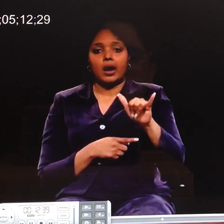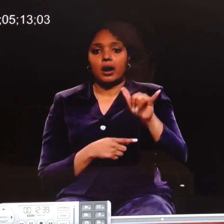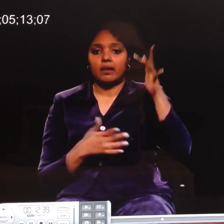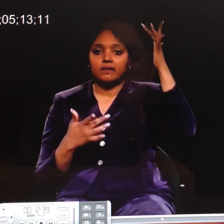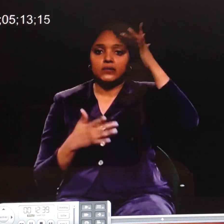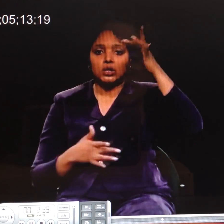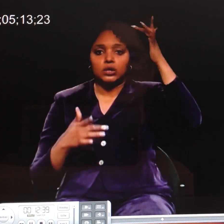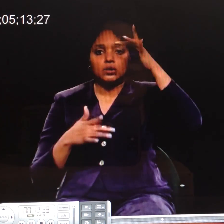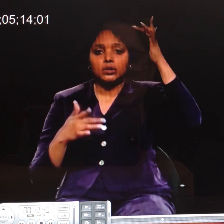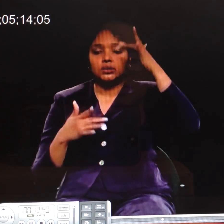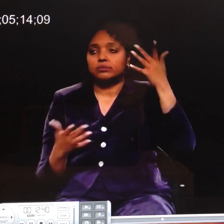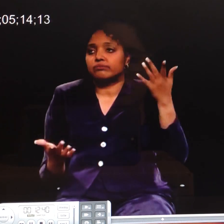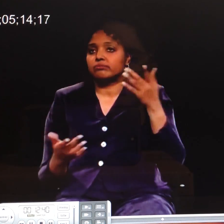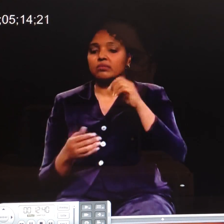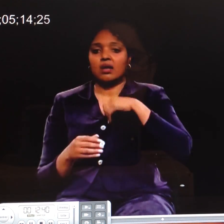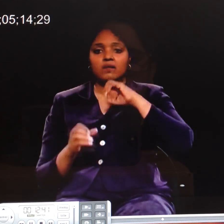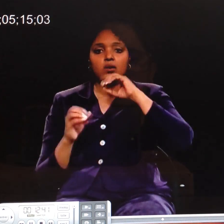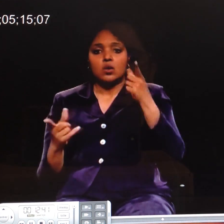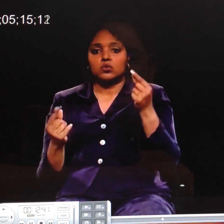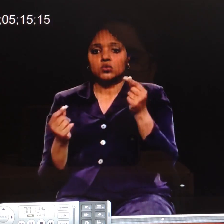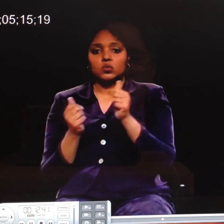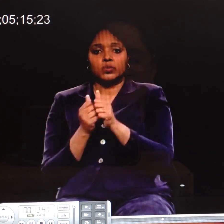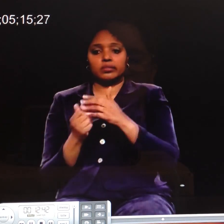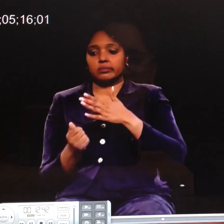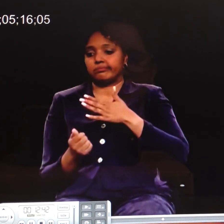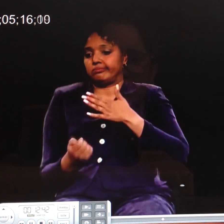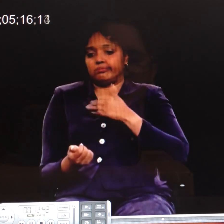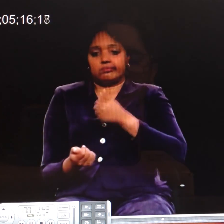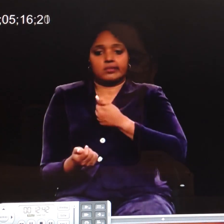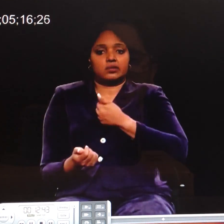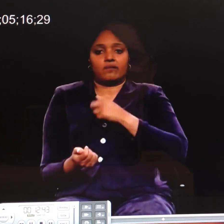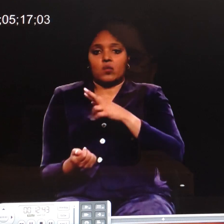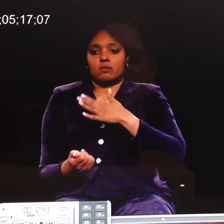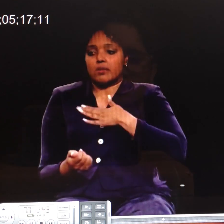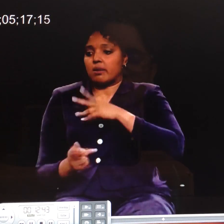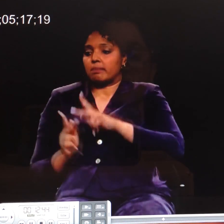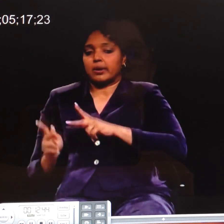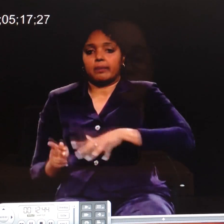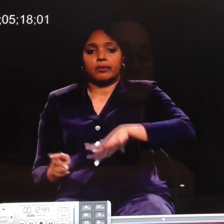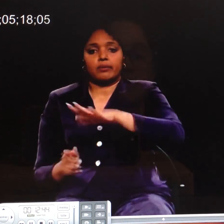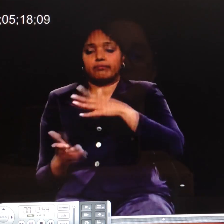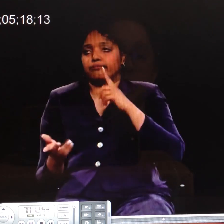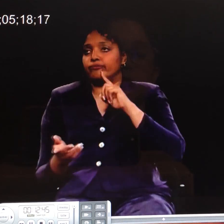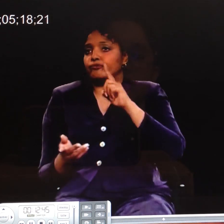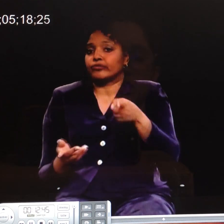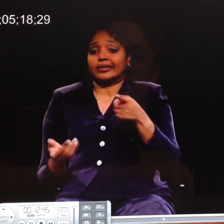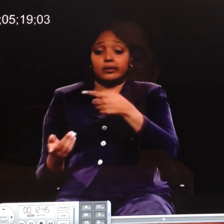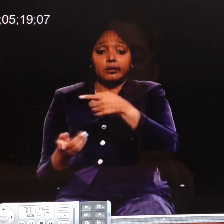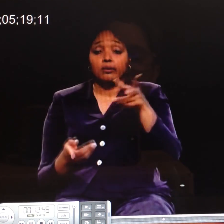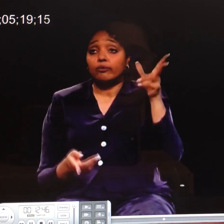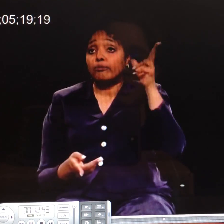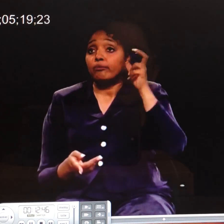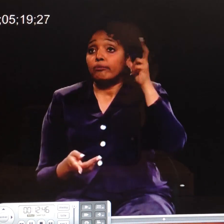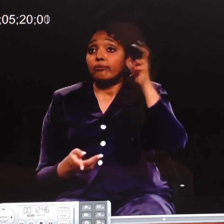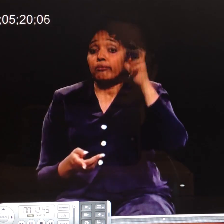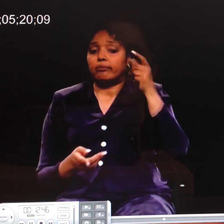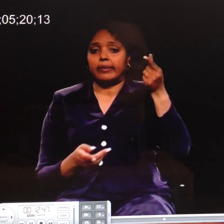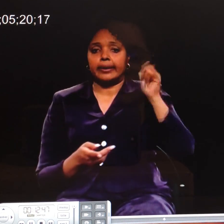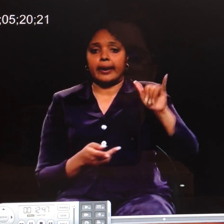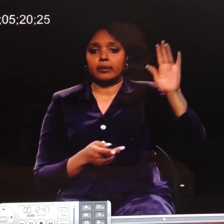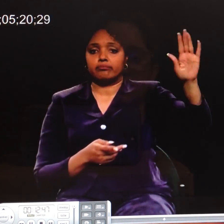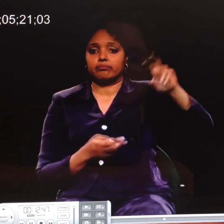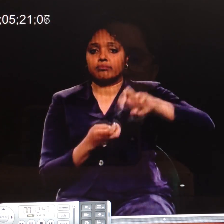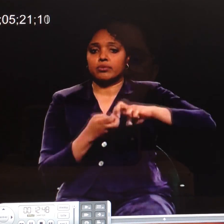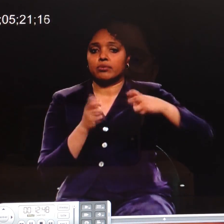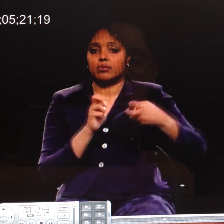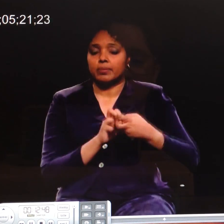But the federal government still thought that AIDS, or the people in general thought AIDS was